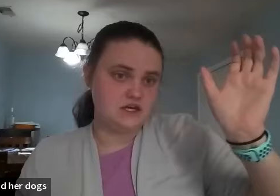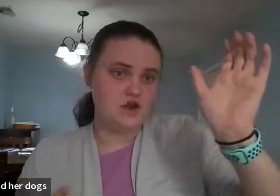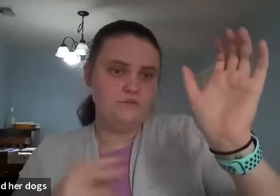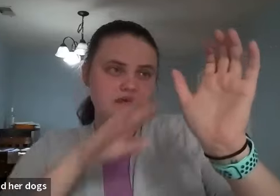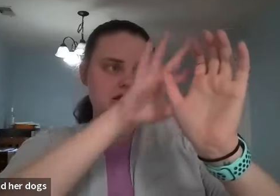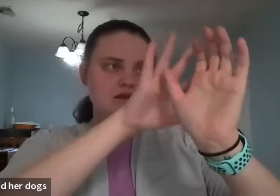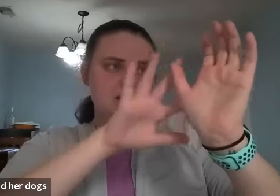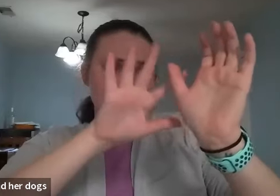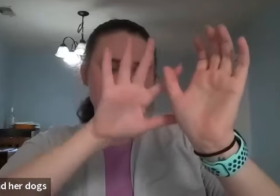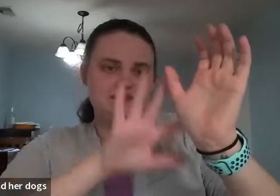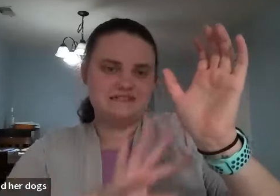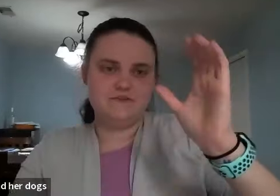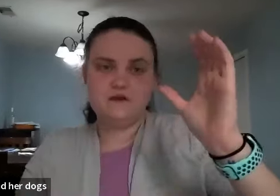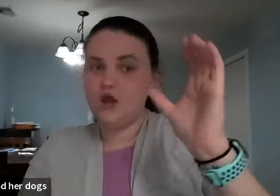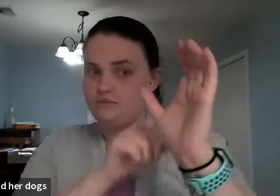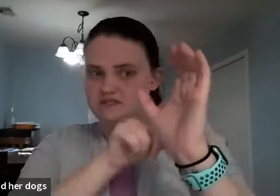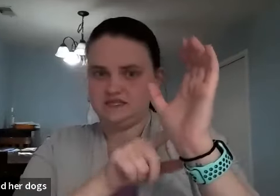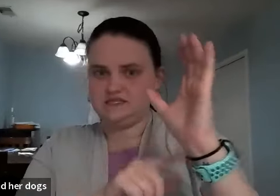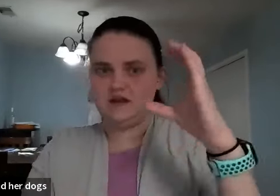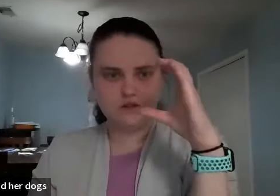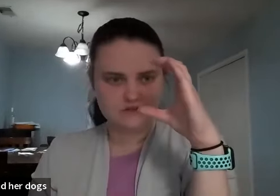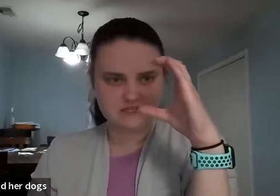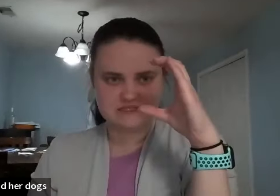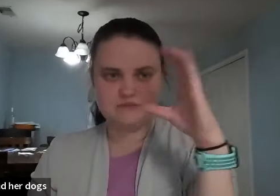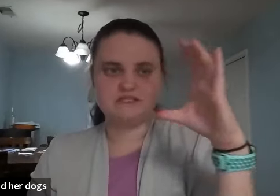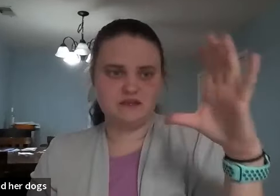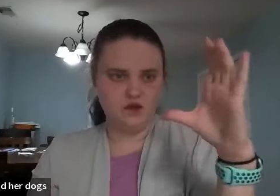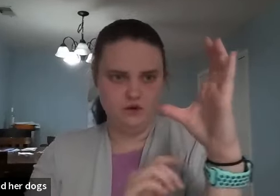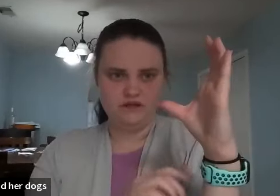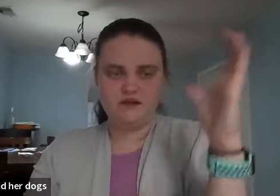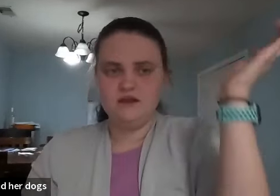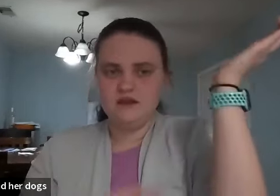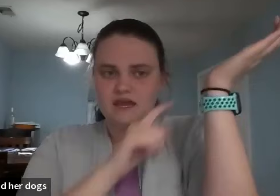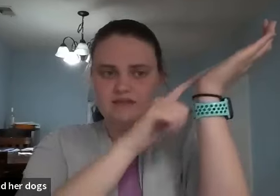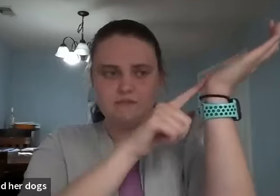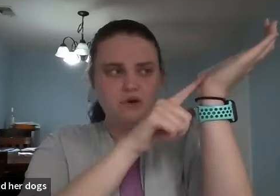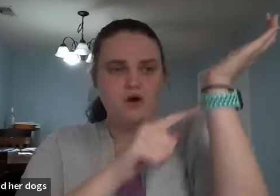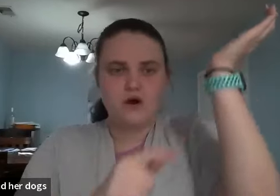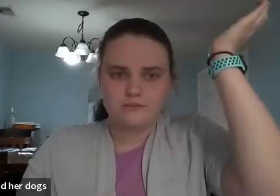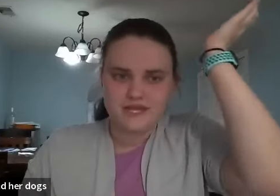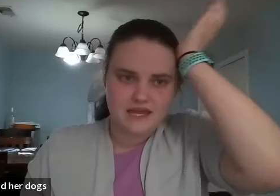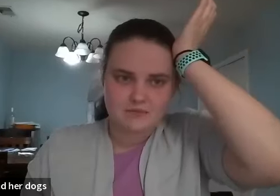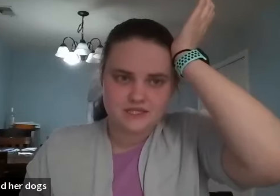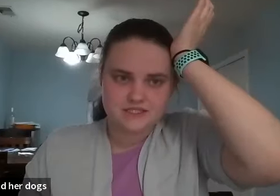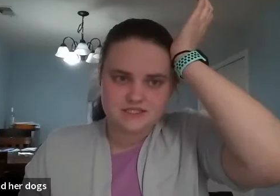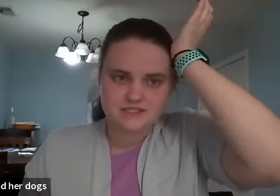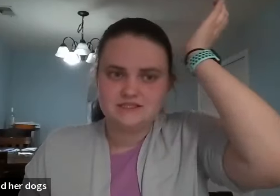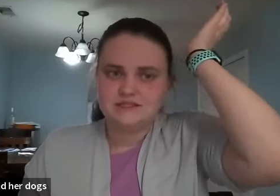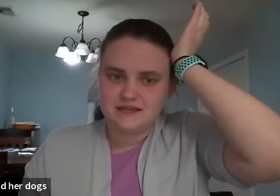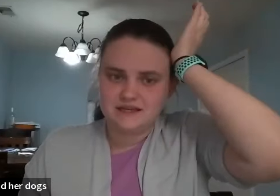an open, very open C. It's not closed like a C, but it's like open. And then the palm, cabbage. And